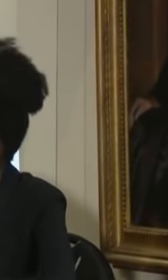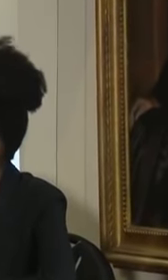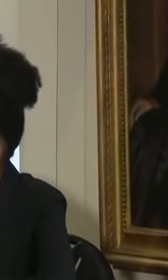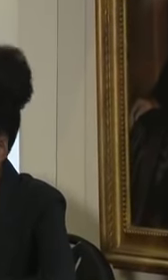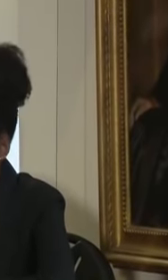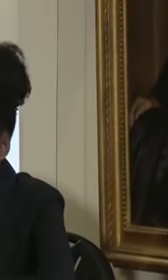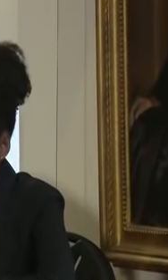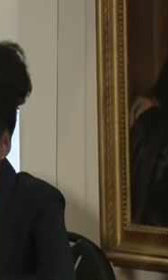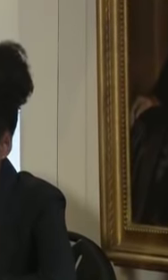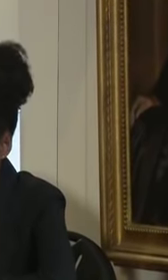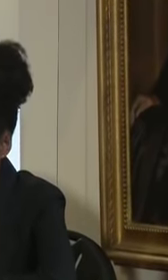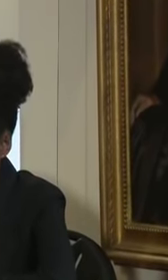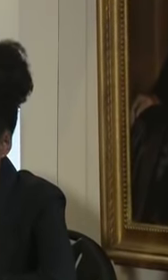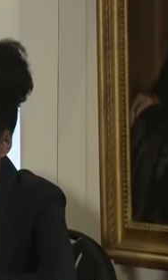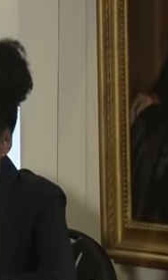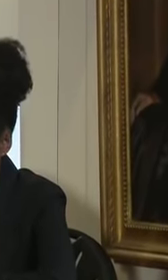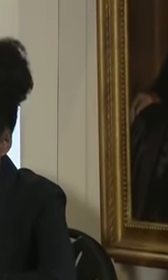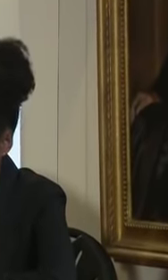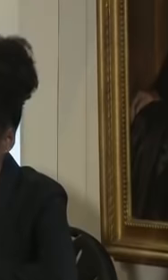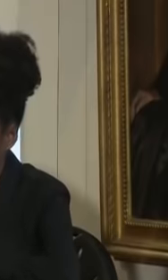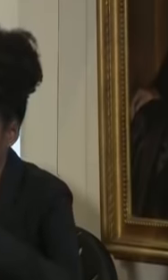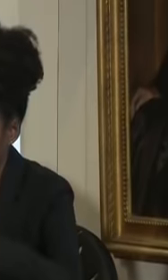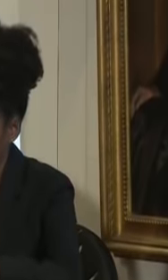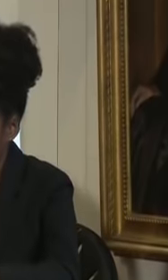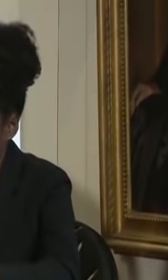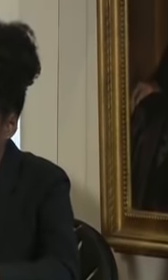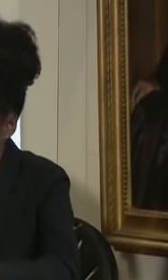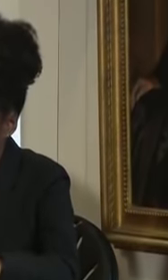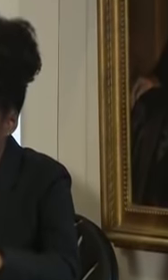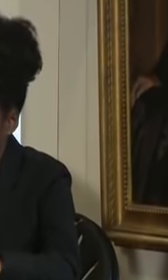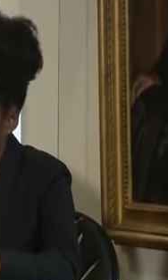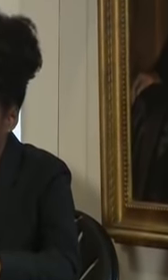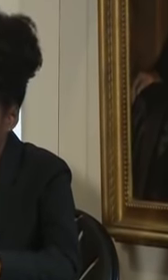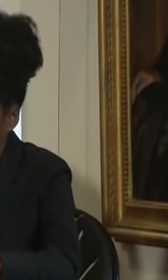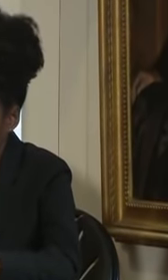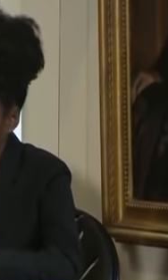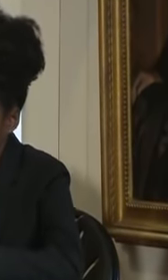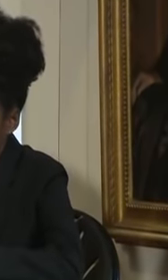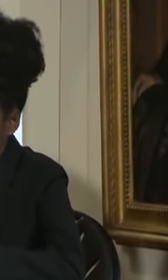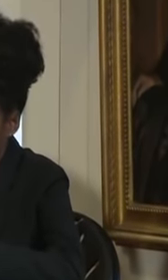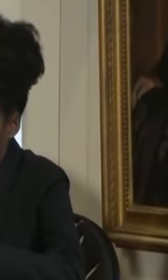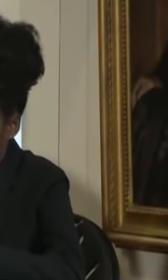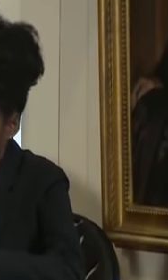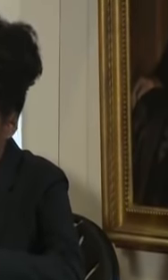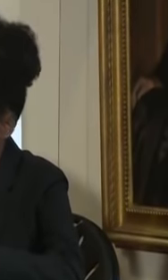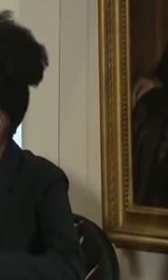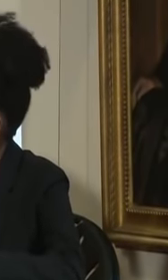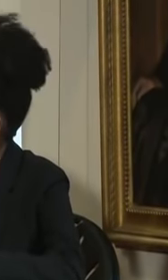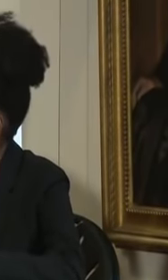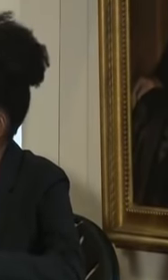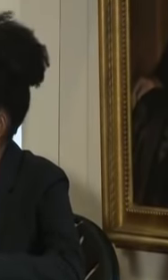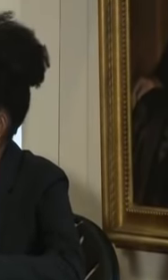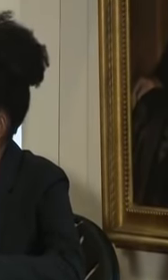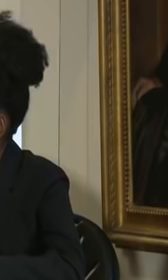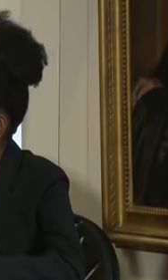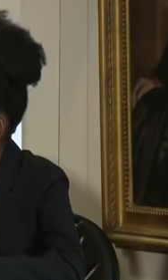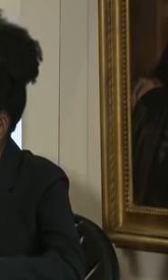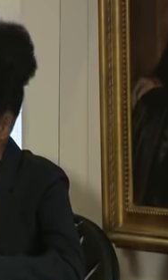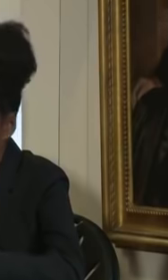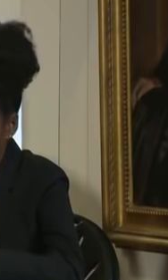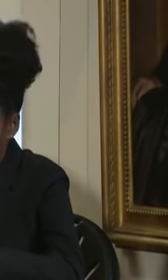in collaboration with the Governor's office, and your leadership has been phenomenal as we move through this unprecedented